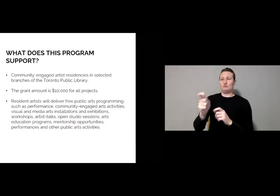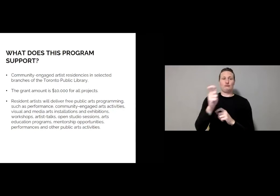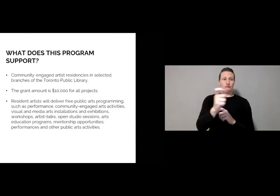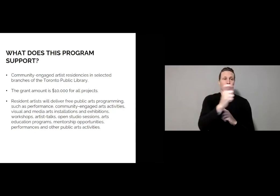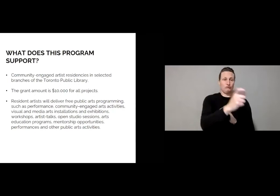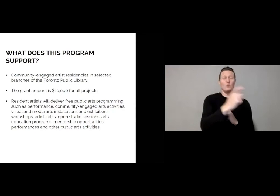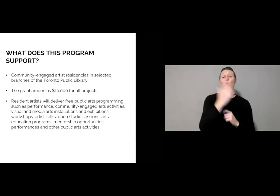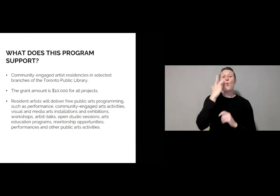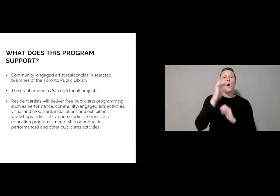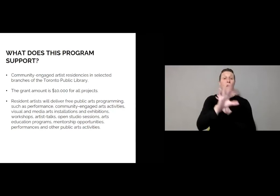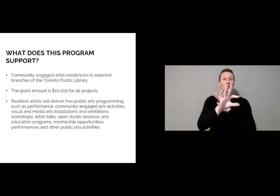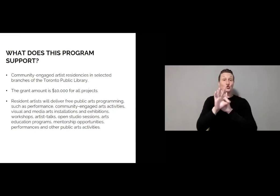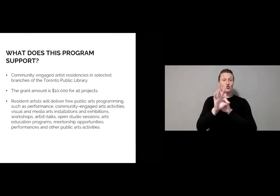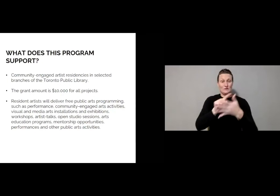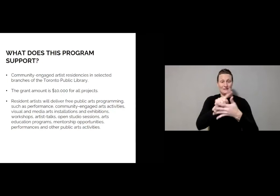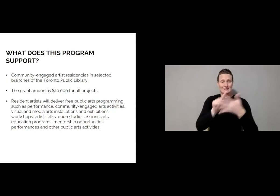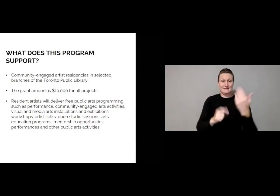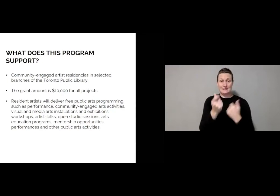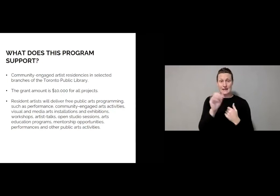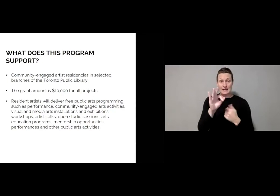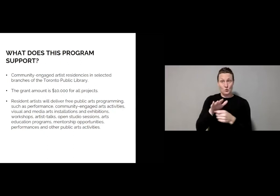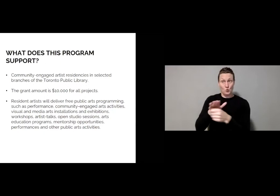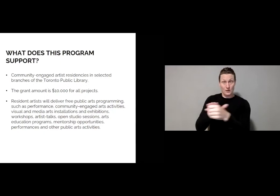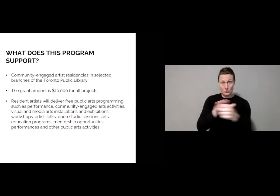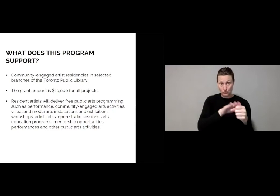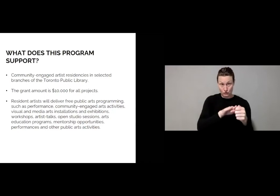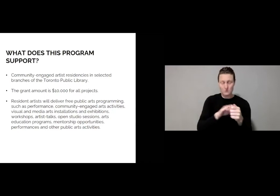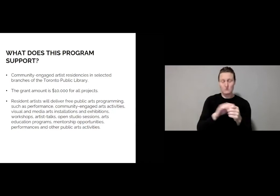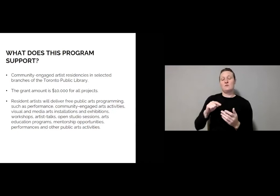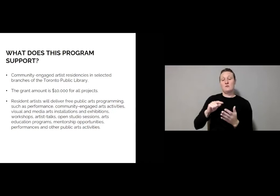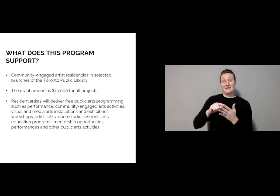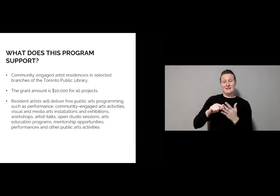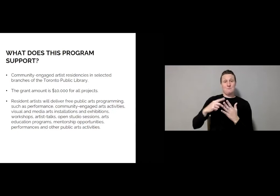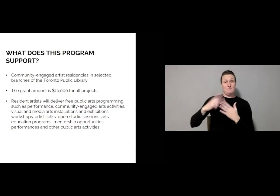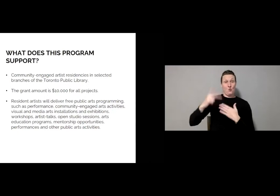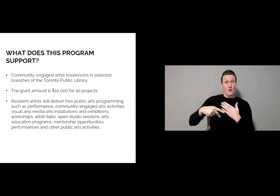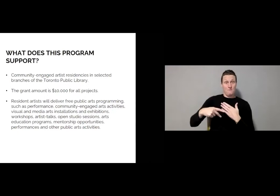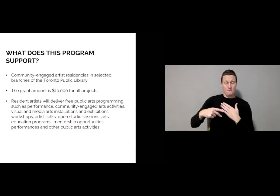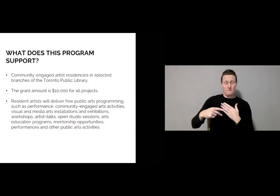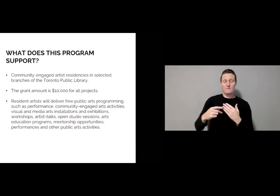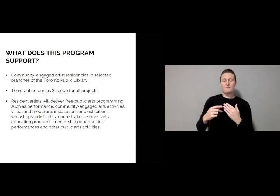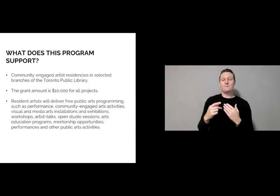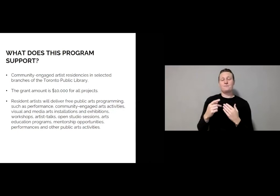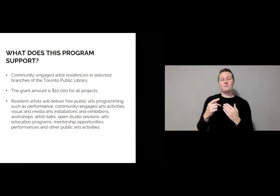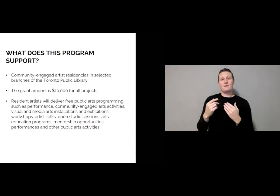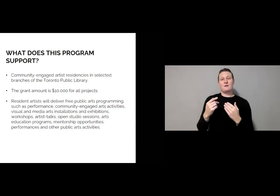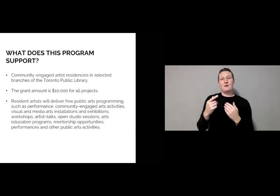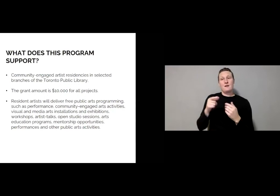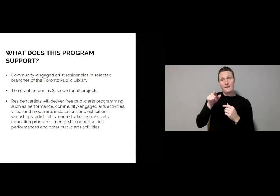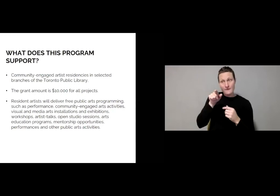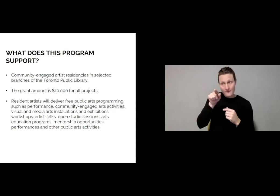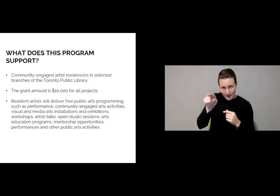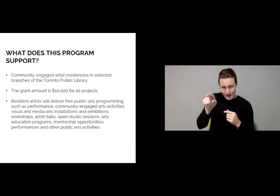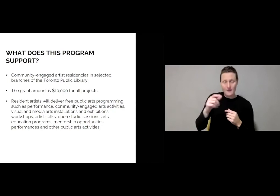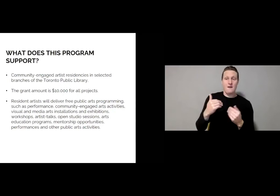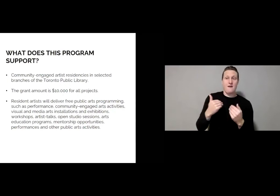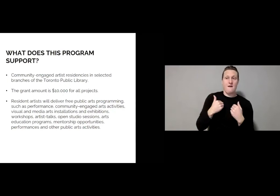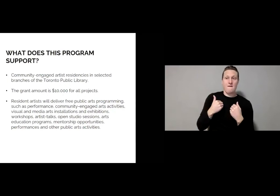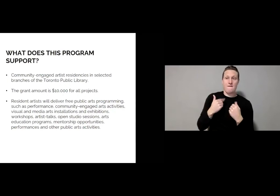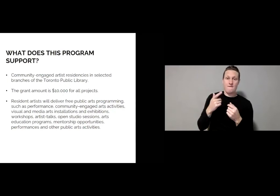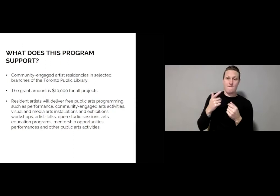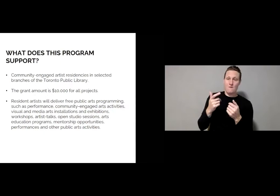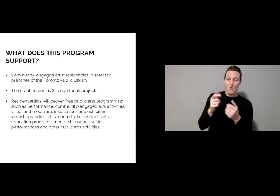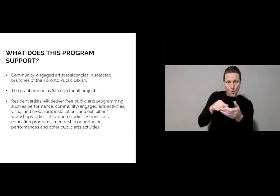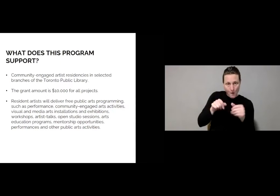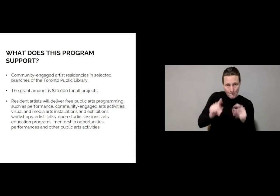is that this program is really strategically designed to create programming opportunities and paid